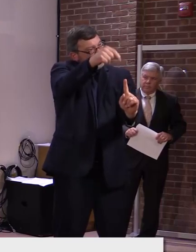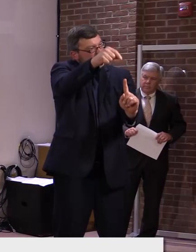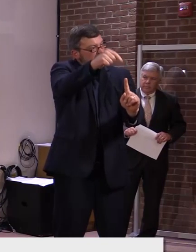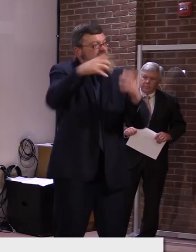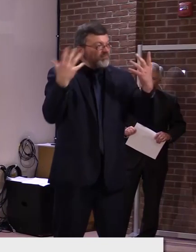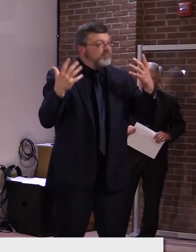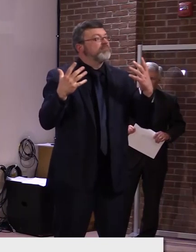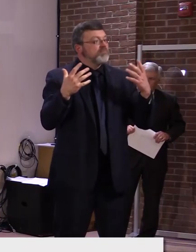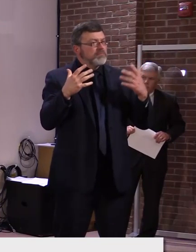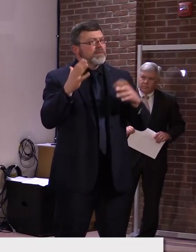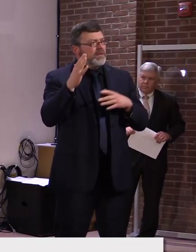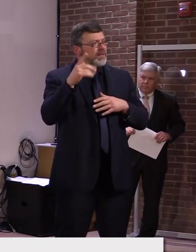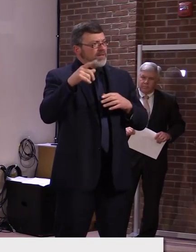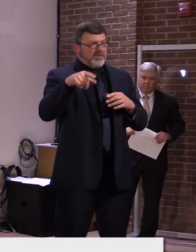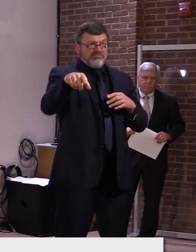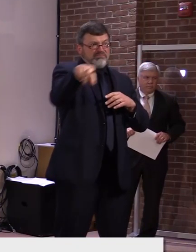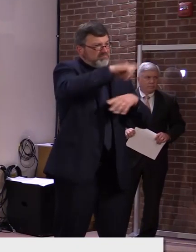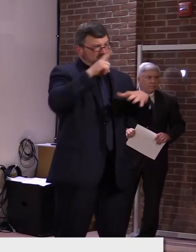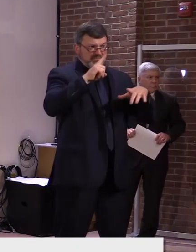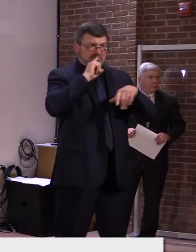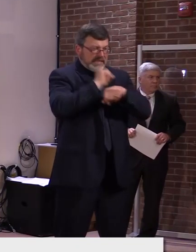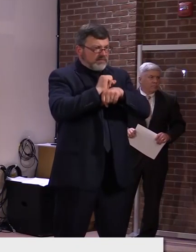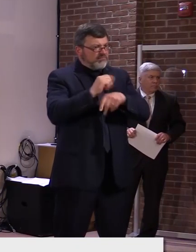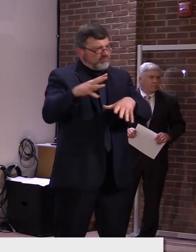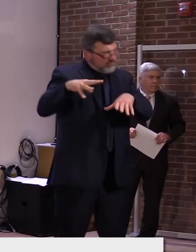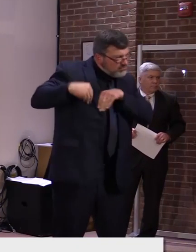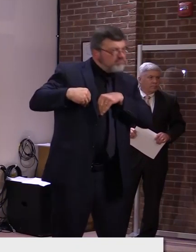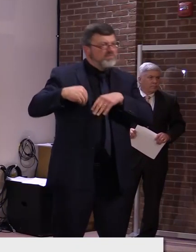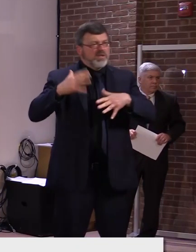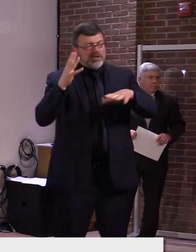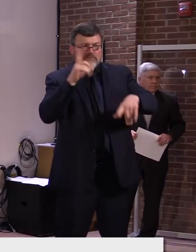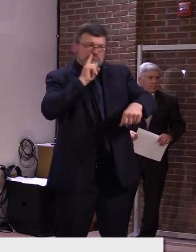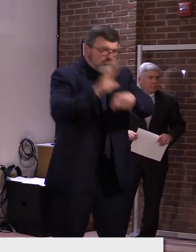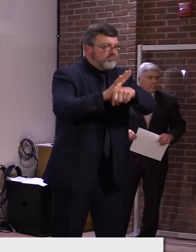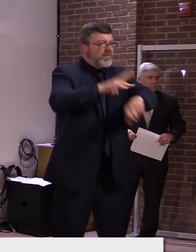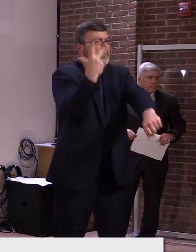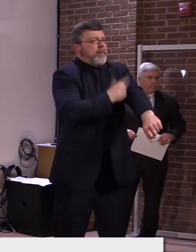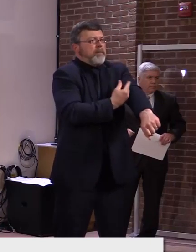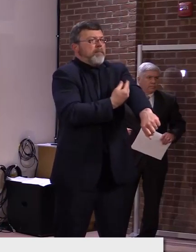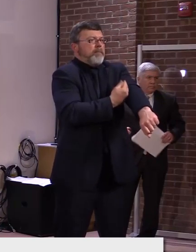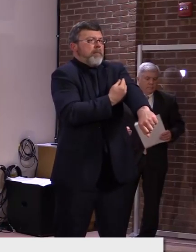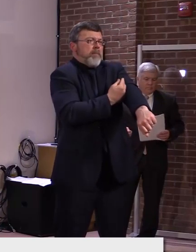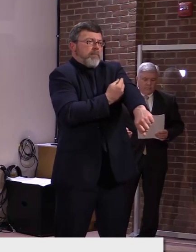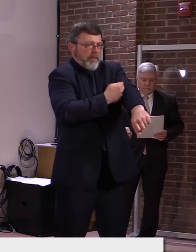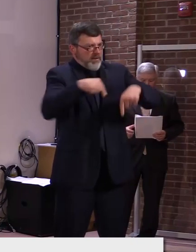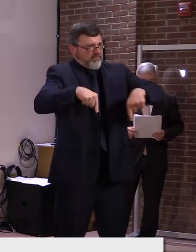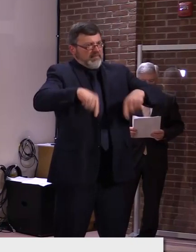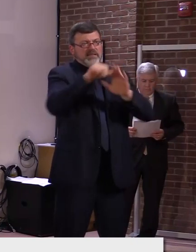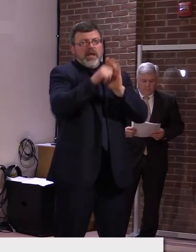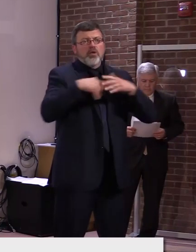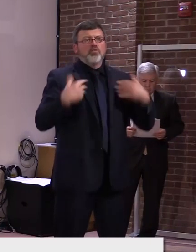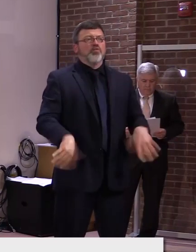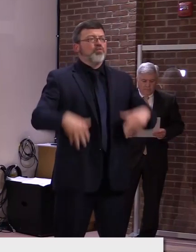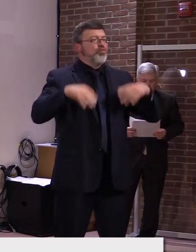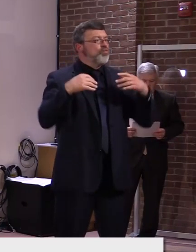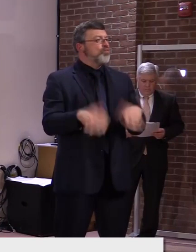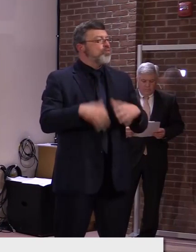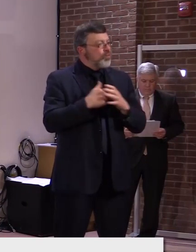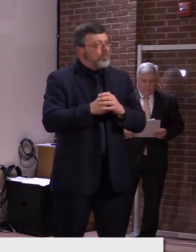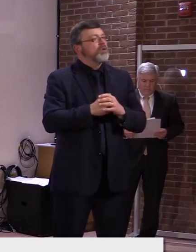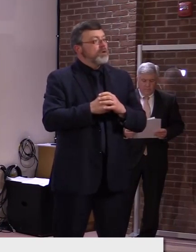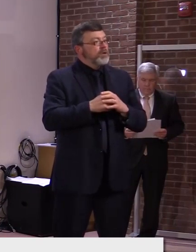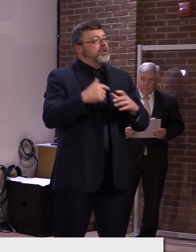July based on projected vaccination rates, and because by then, anybody who wanted to be vaccinated